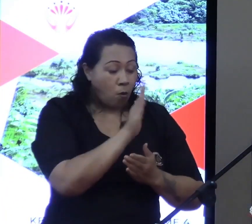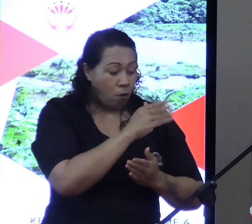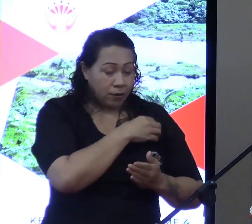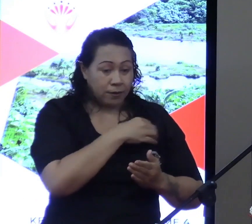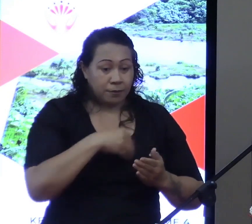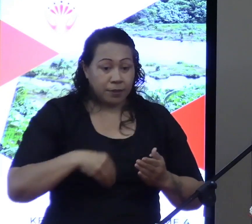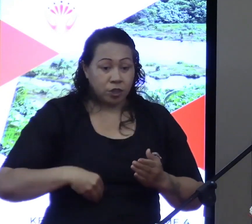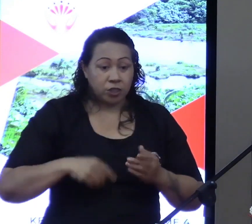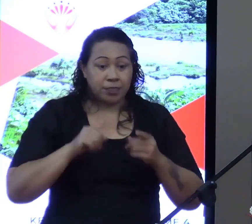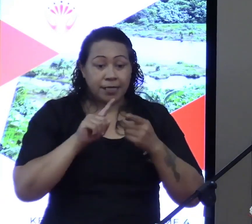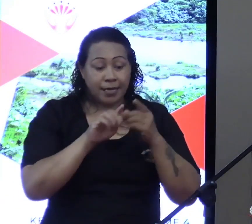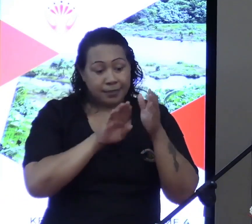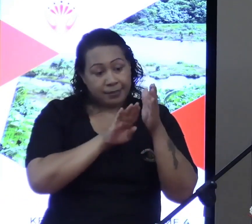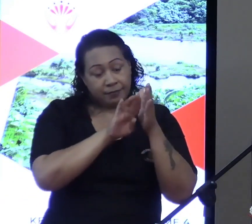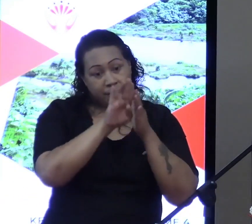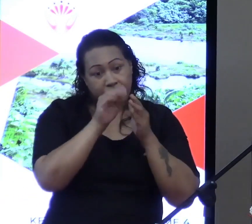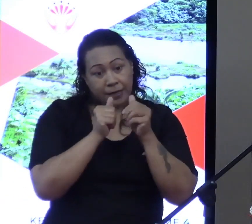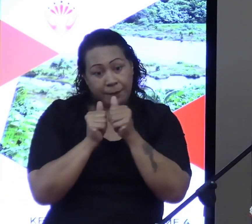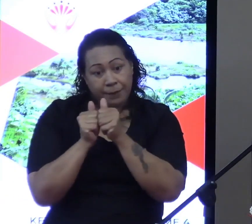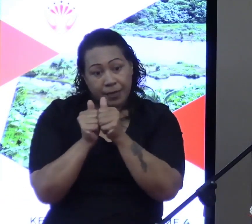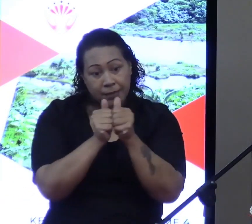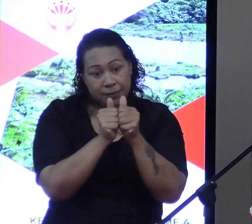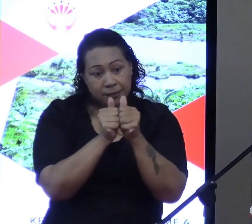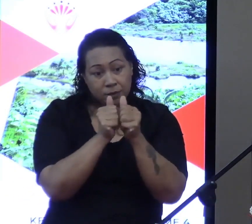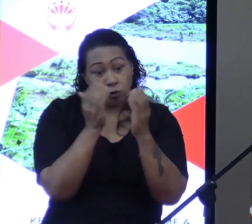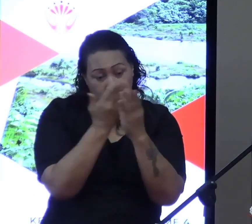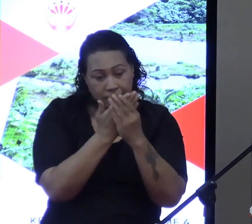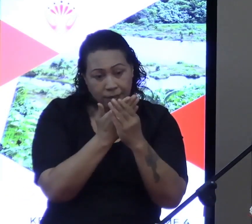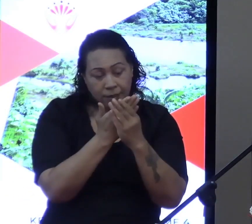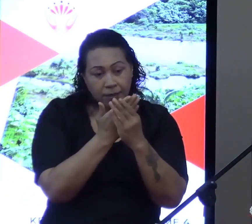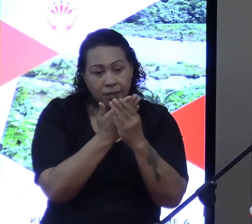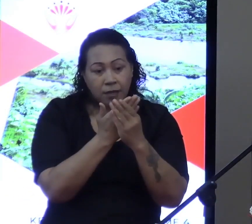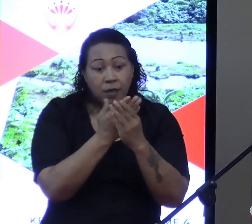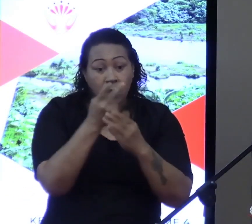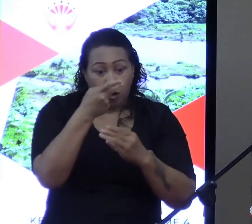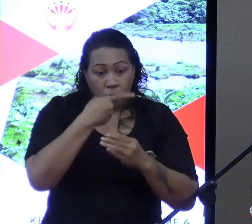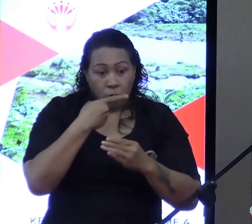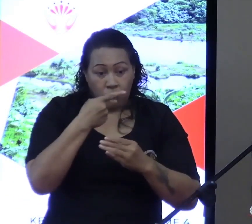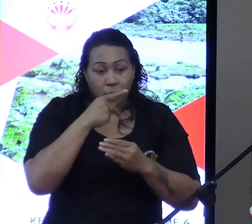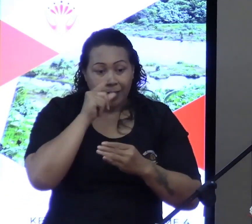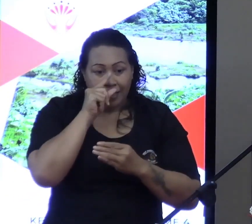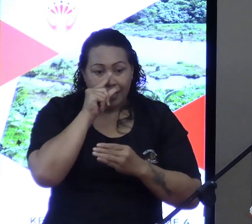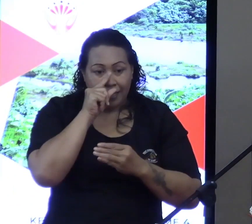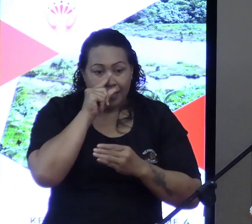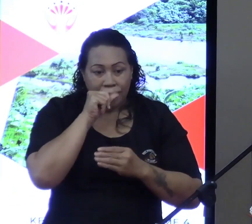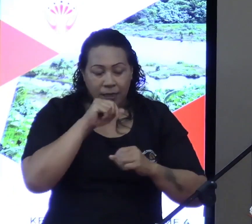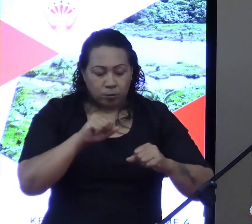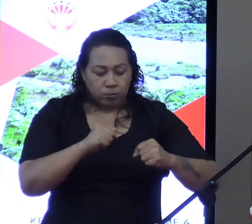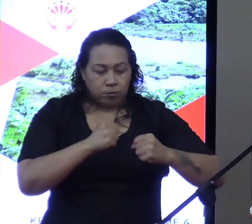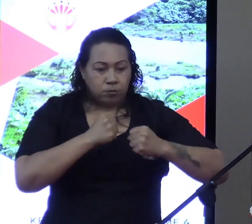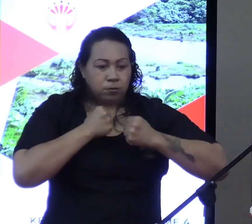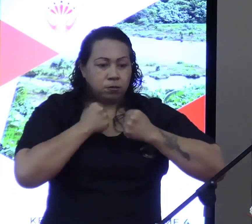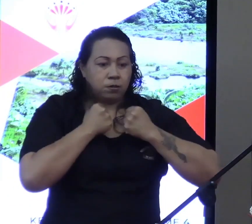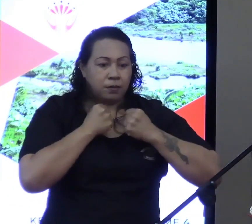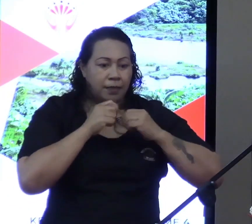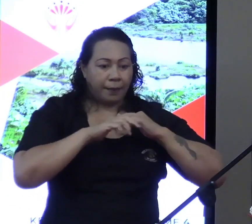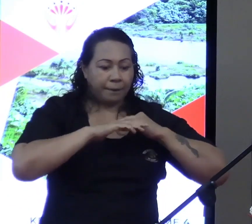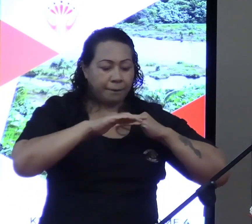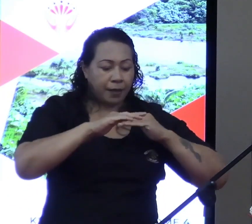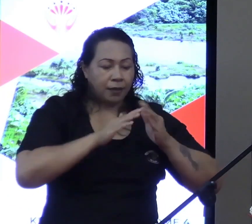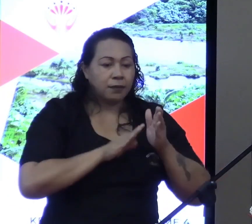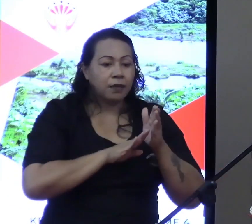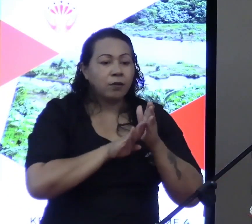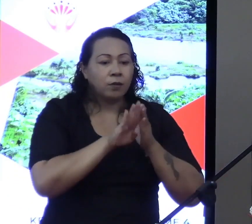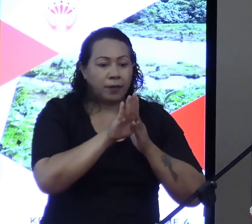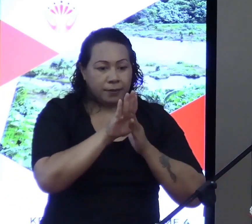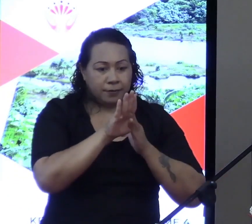our development partners. Together, we can forge a pathway towards sustainable